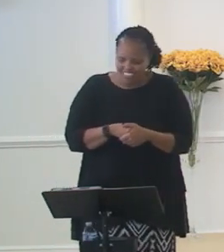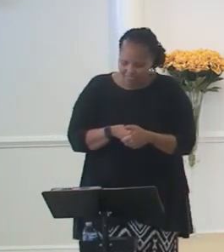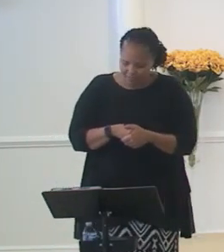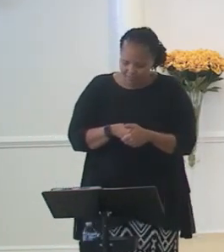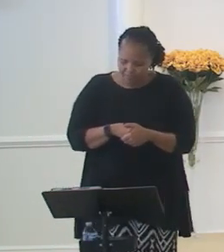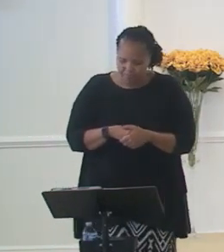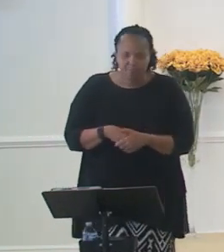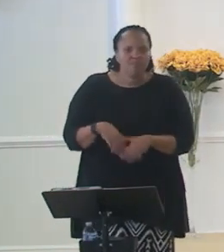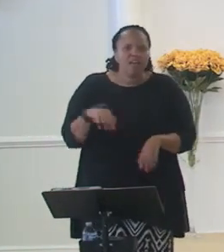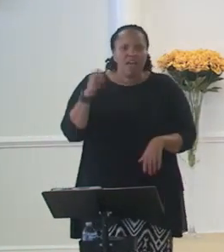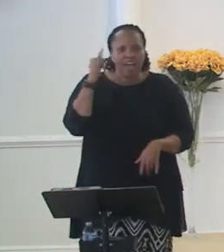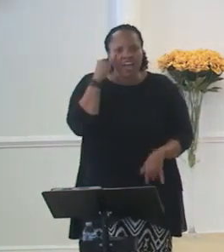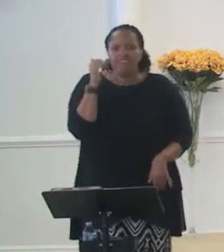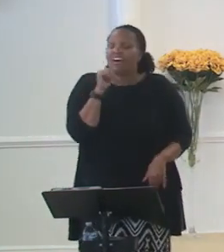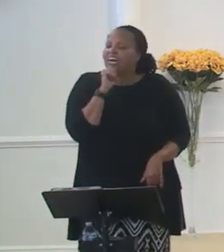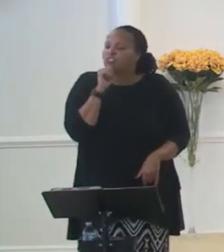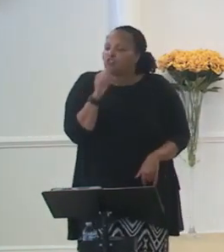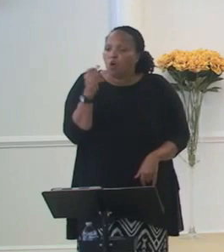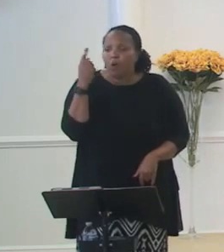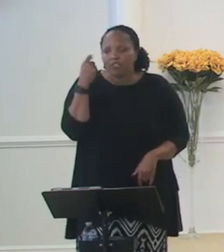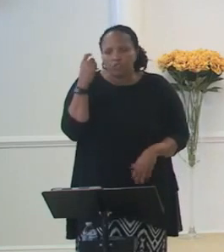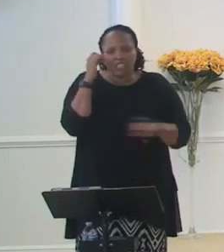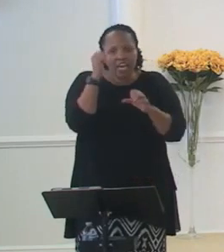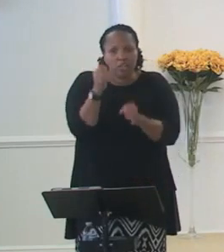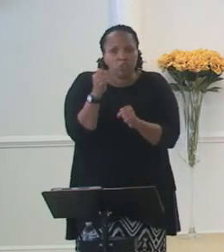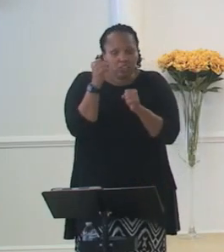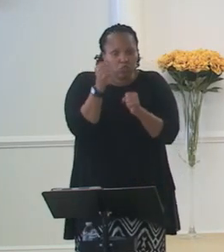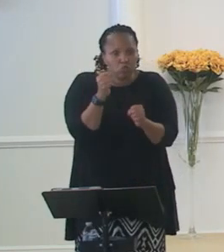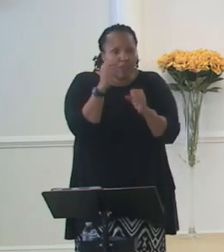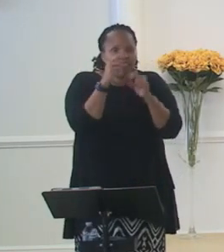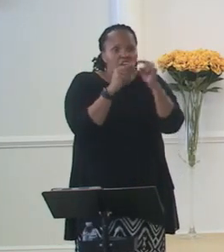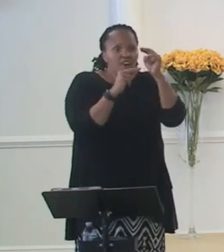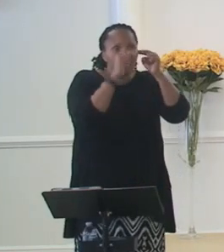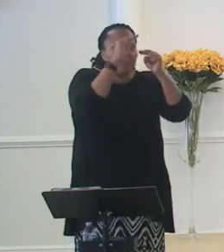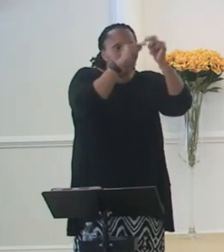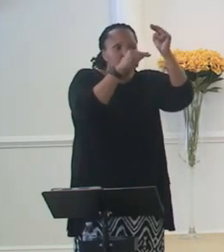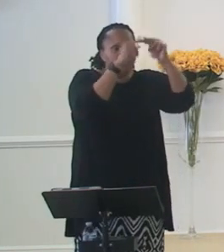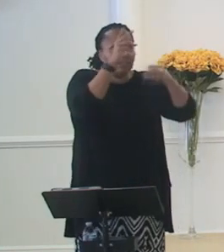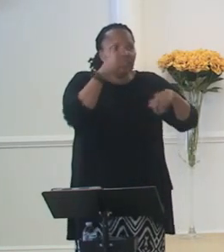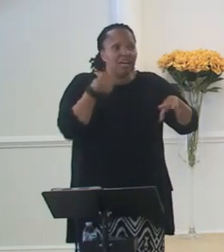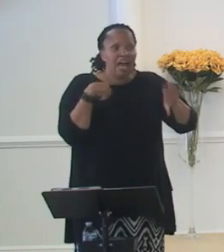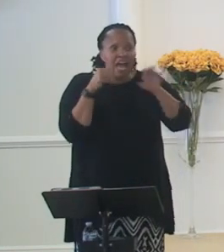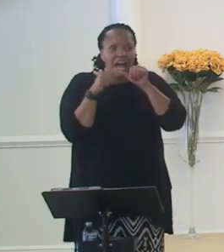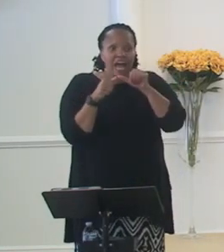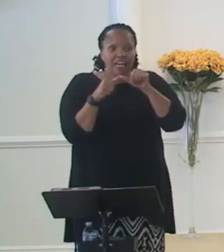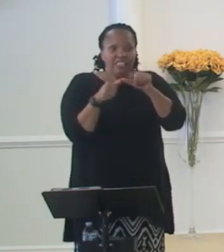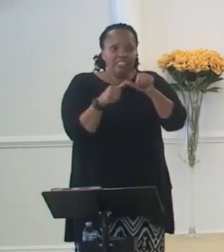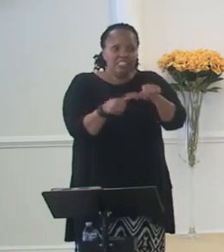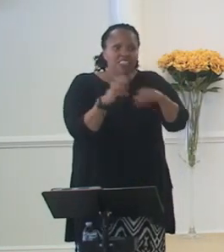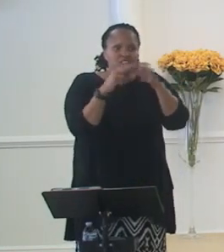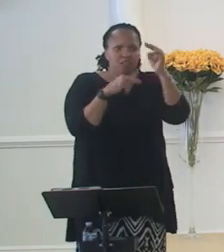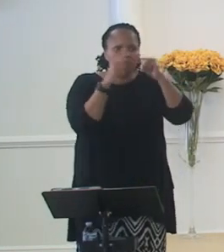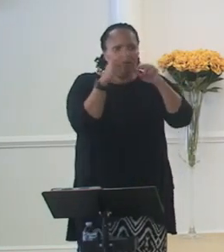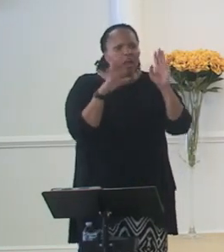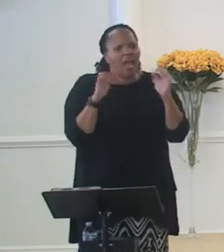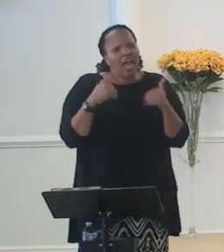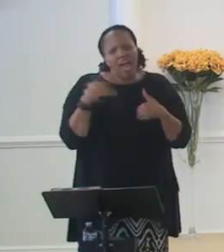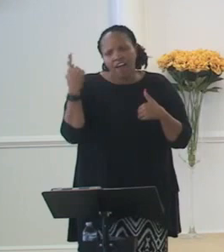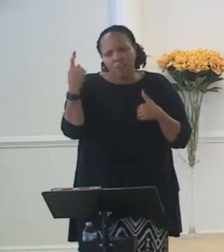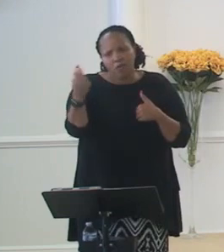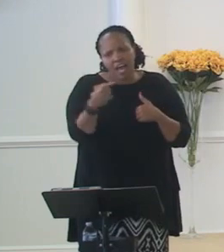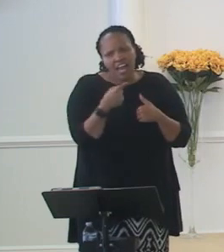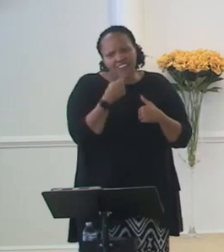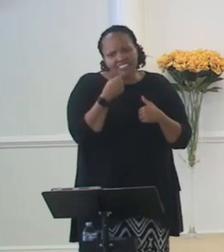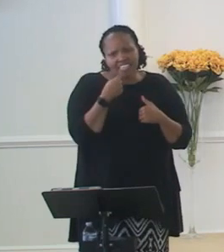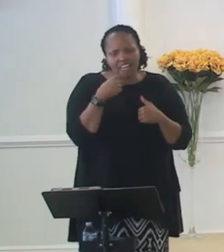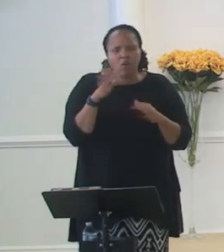I don't understand the integrity of the building, I continue to be. Have you ever said, or have